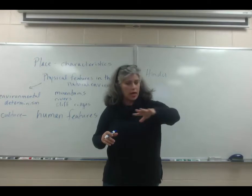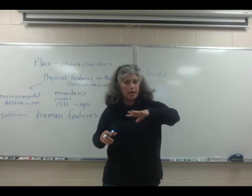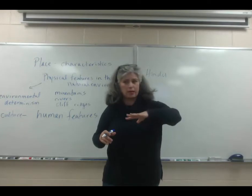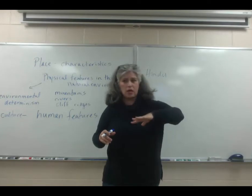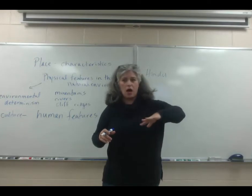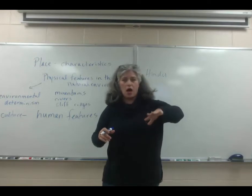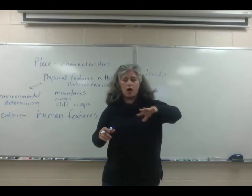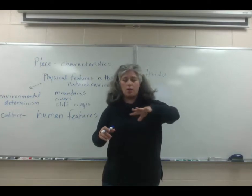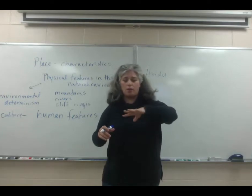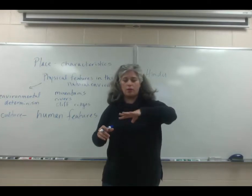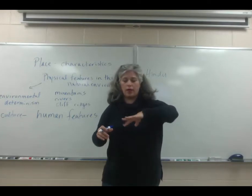and